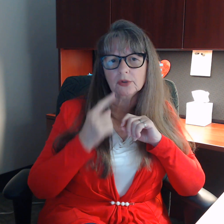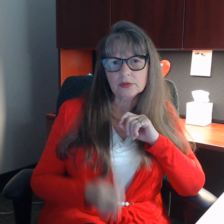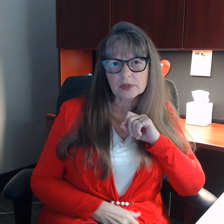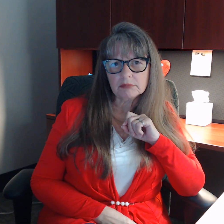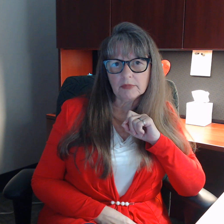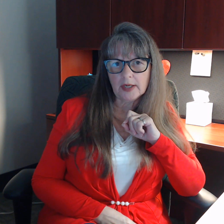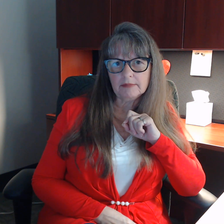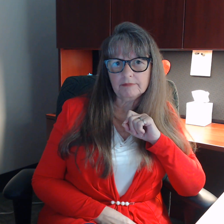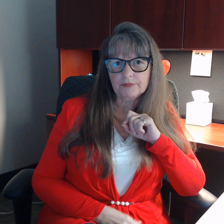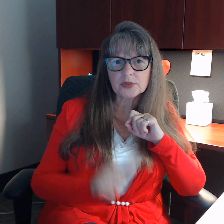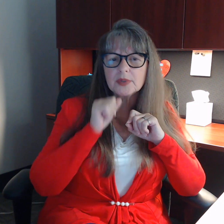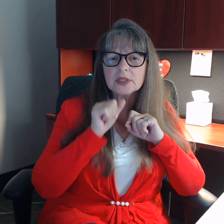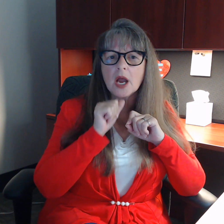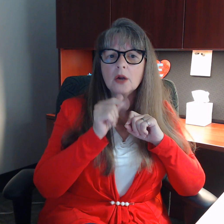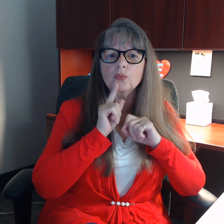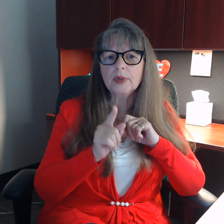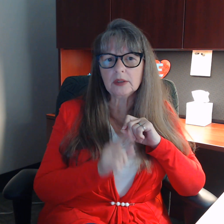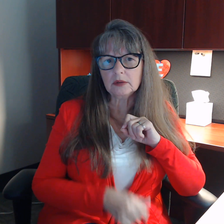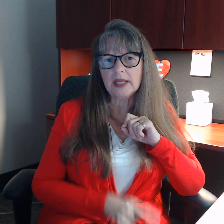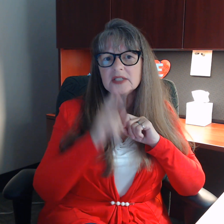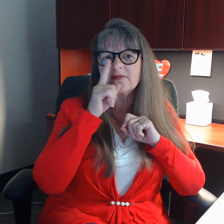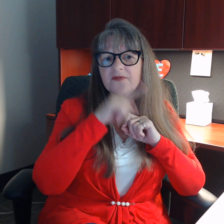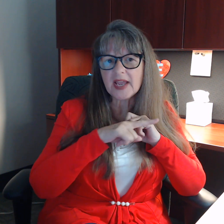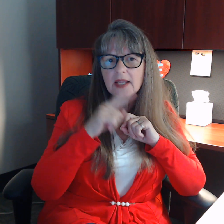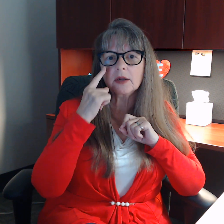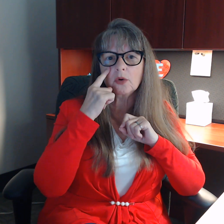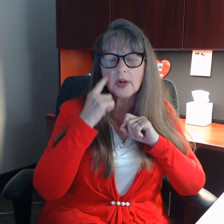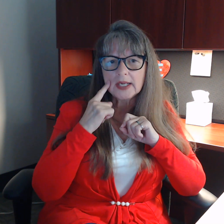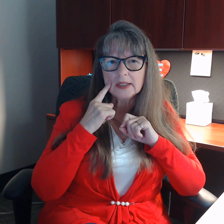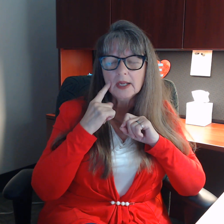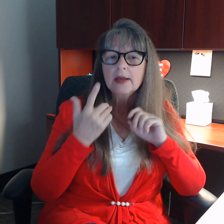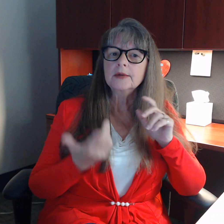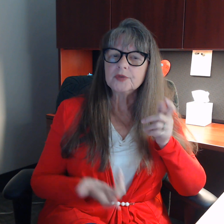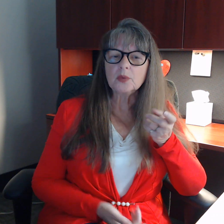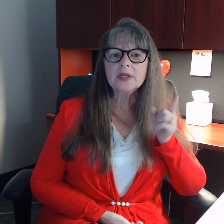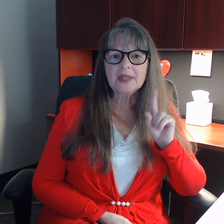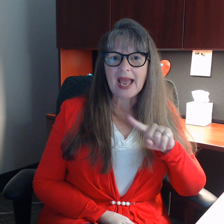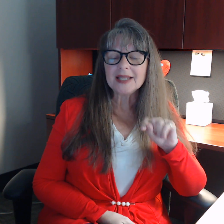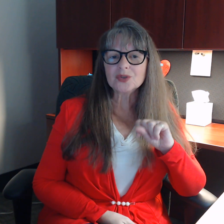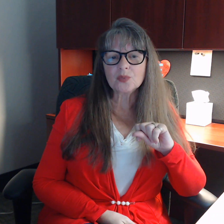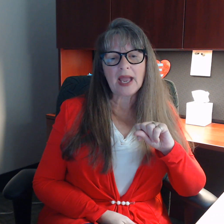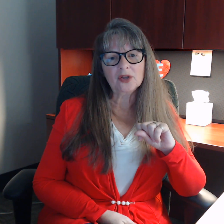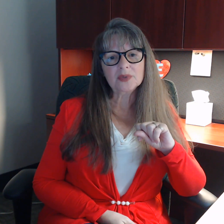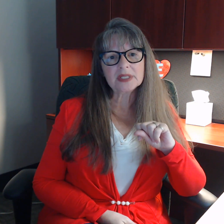tears, right? So it's not real. It's fake crying. So that is how you would